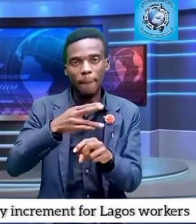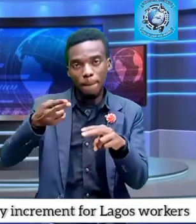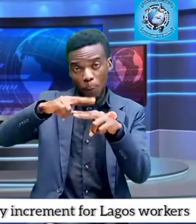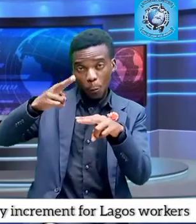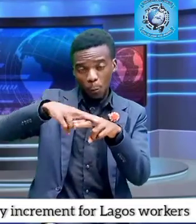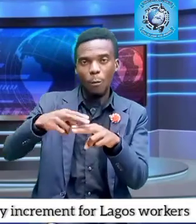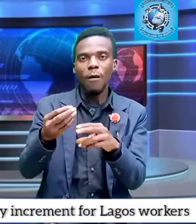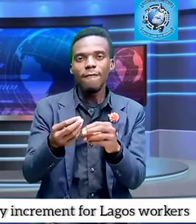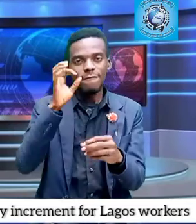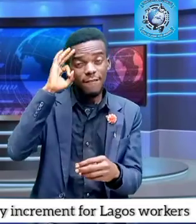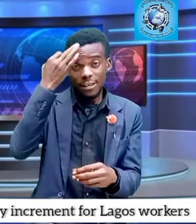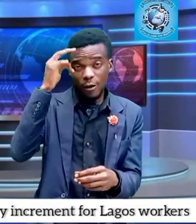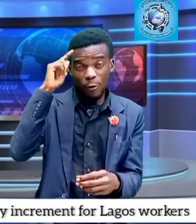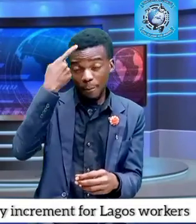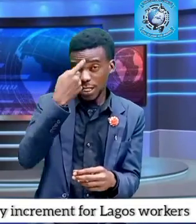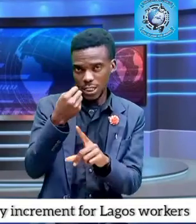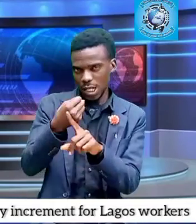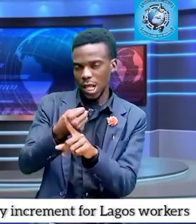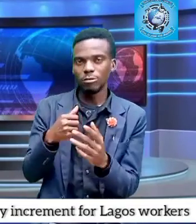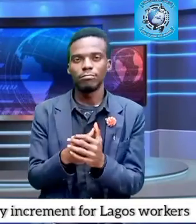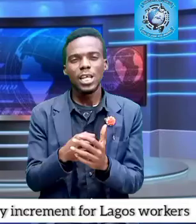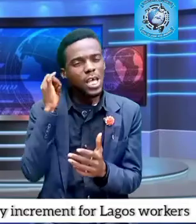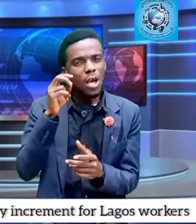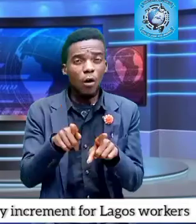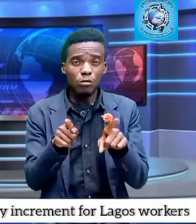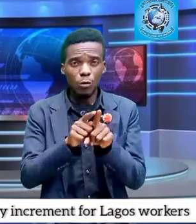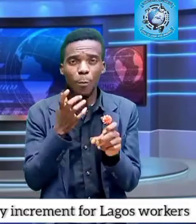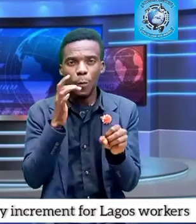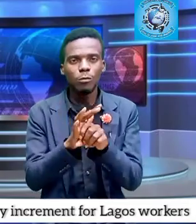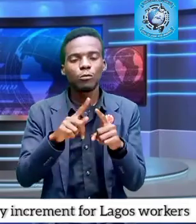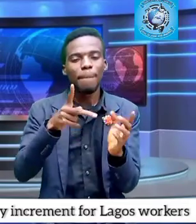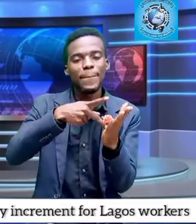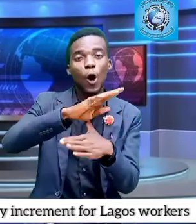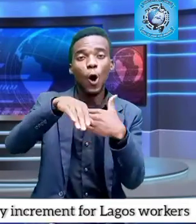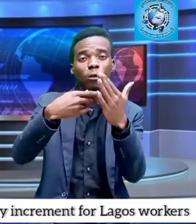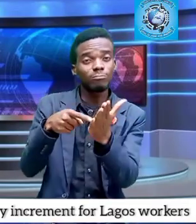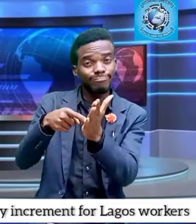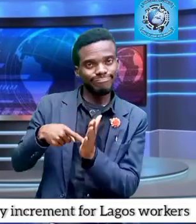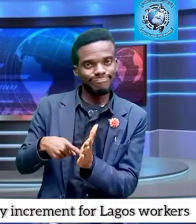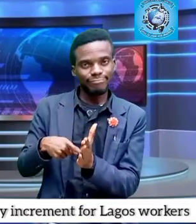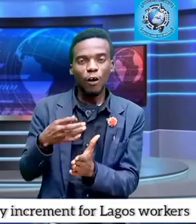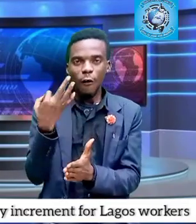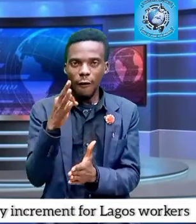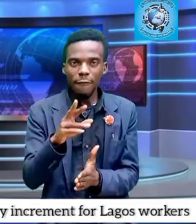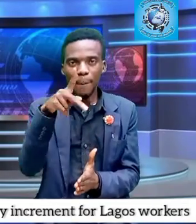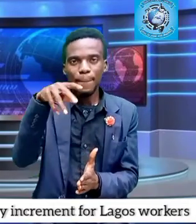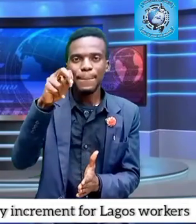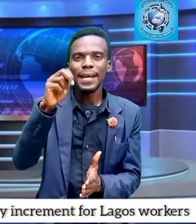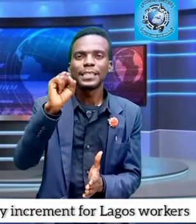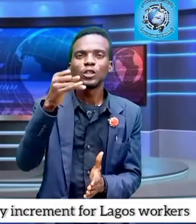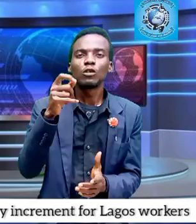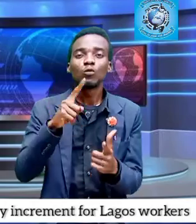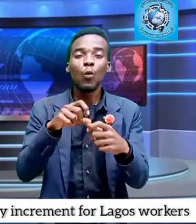federal government minimum wage standard. He also promised to pay all the outstanding backlogs of pensions to workers by